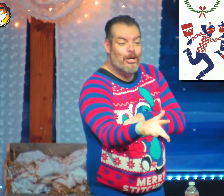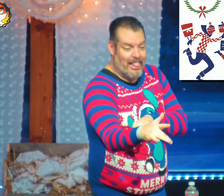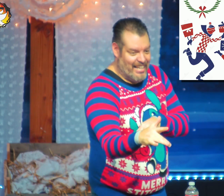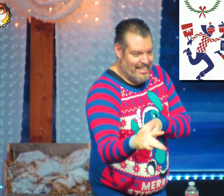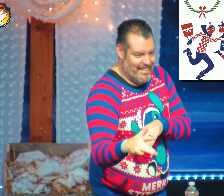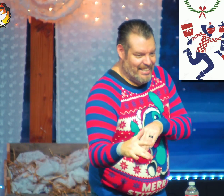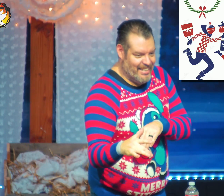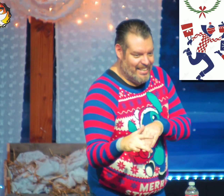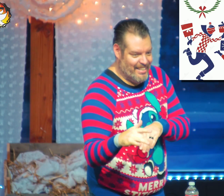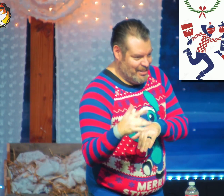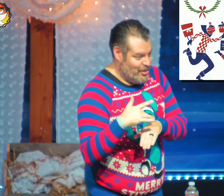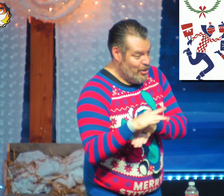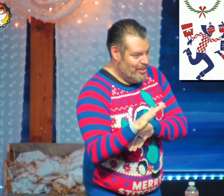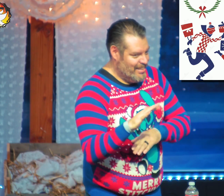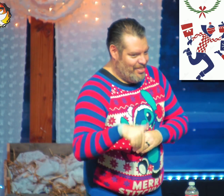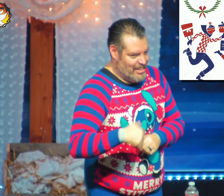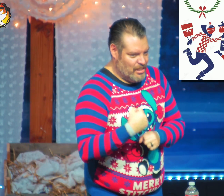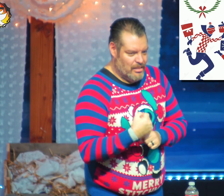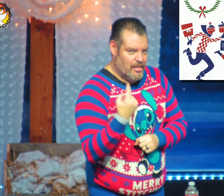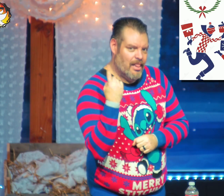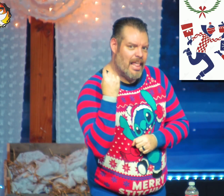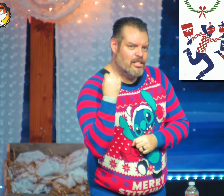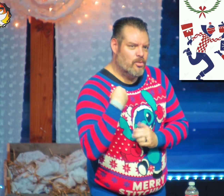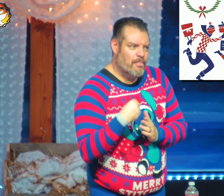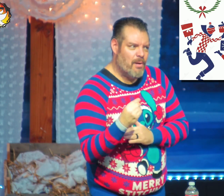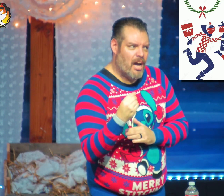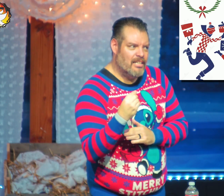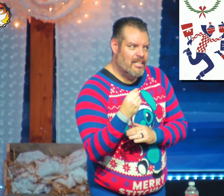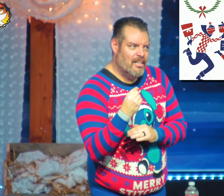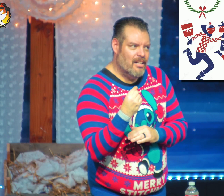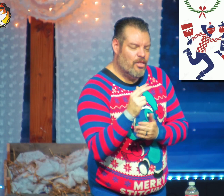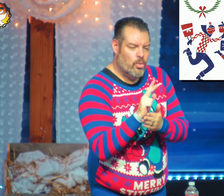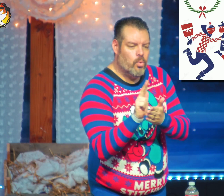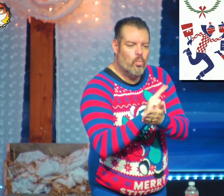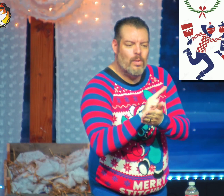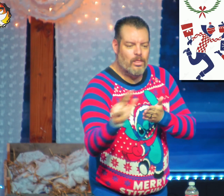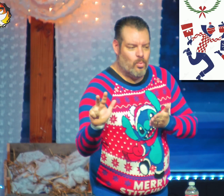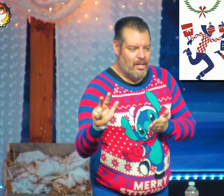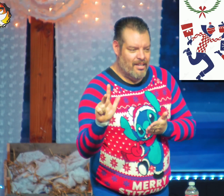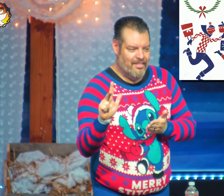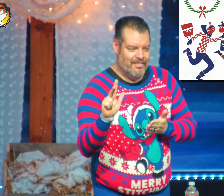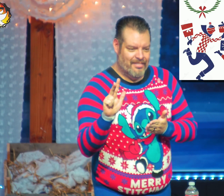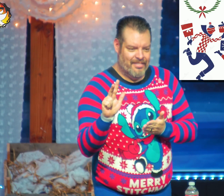I want to talk to your manager. People are grouchy, angry.